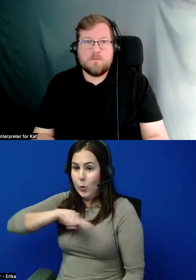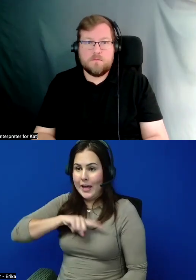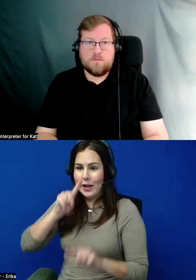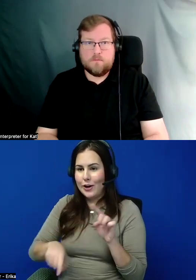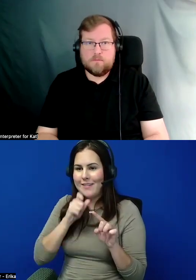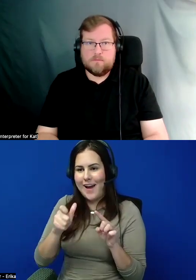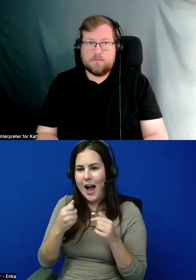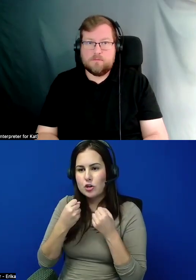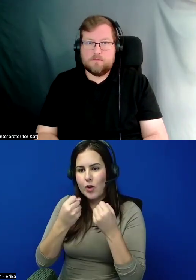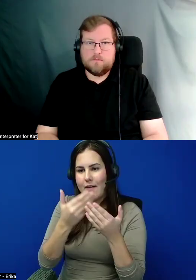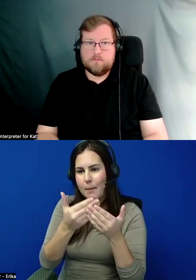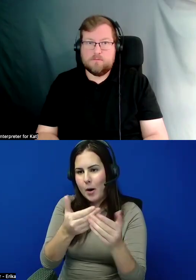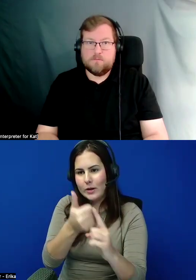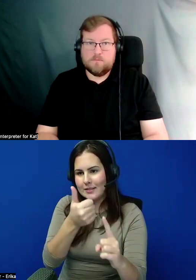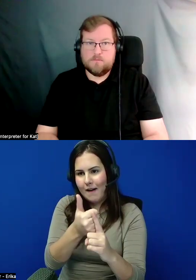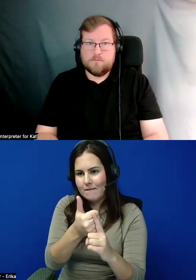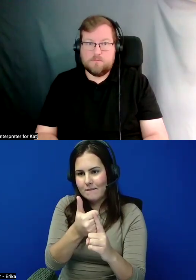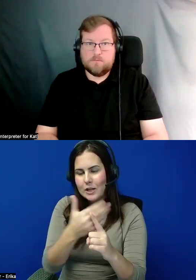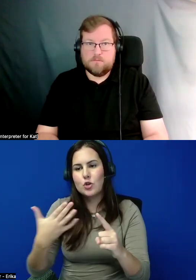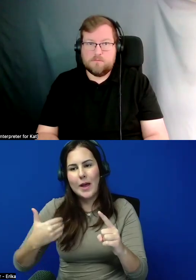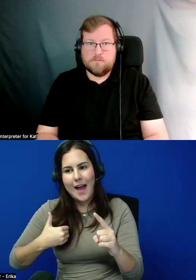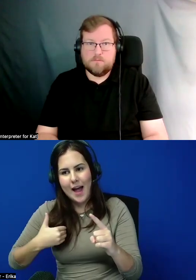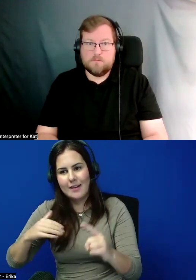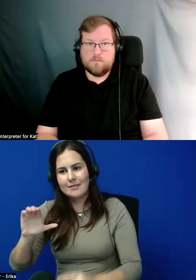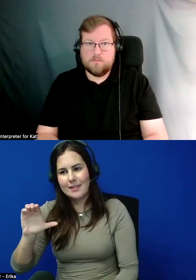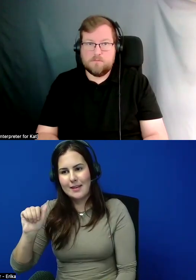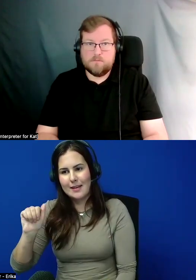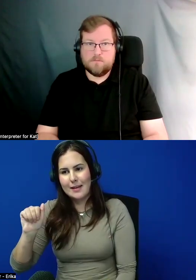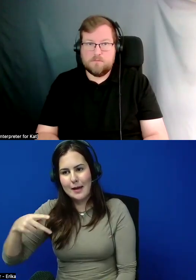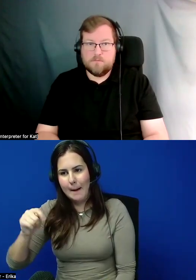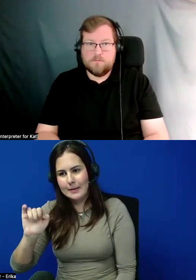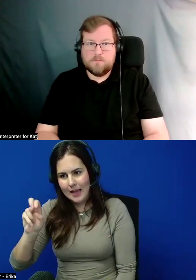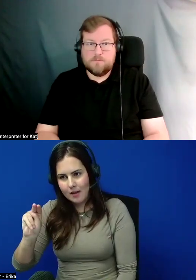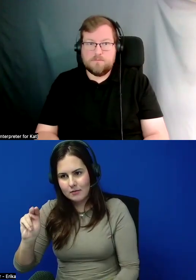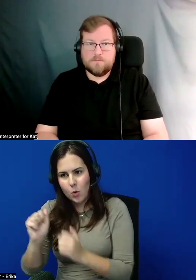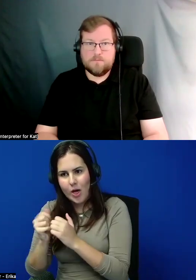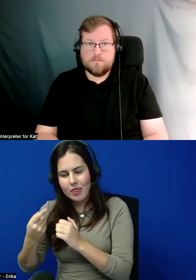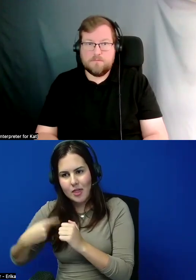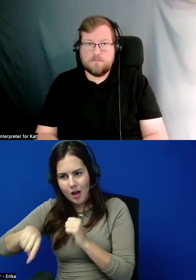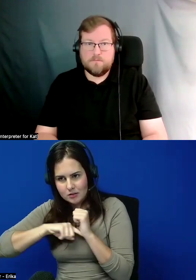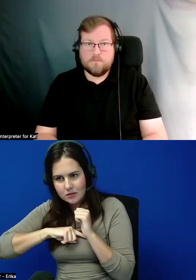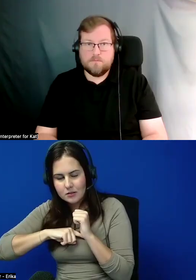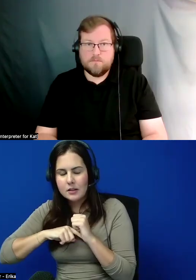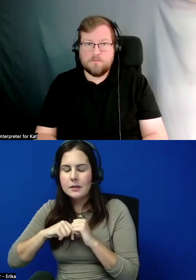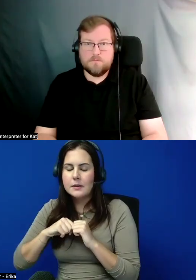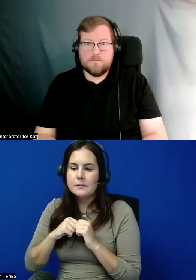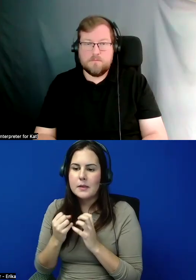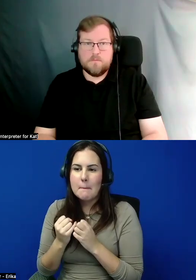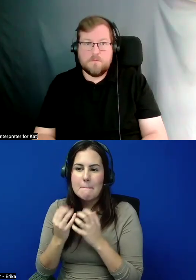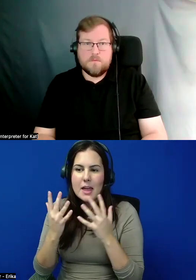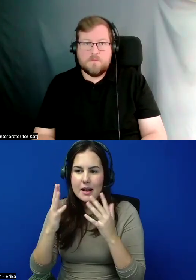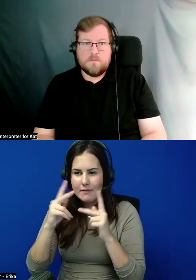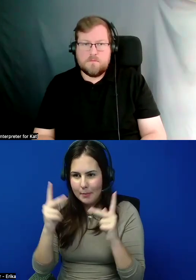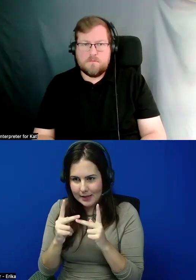owners, they had a captain with us and a Right, of crew. course. Okay. Yeah, and then in many of the places we